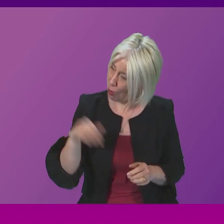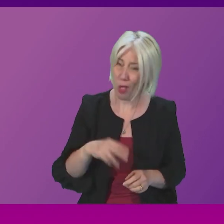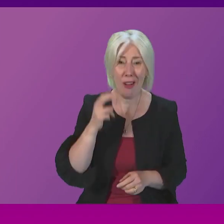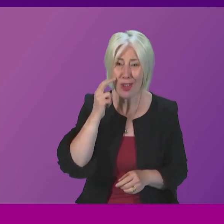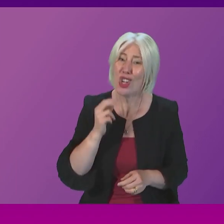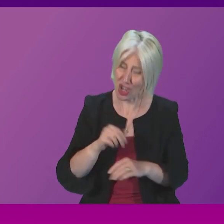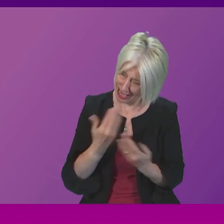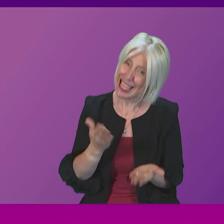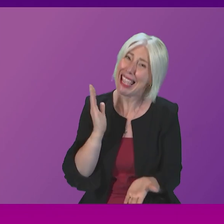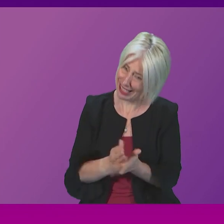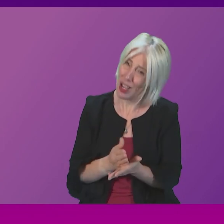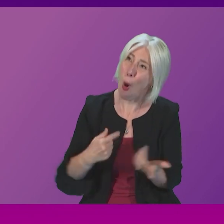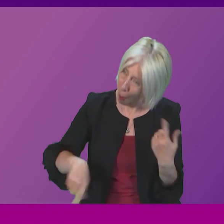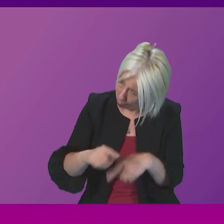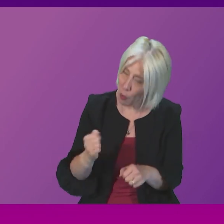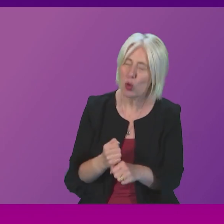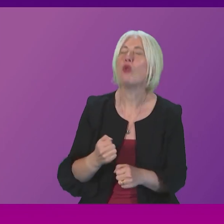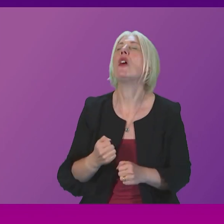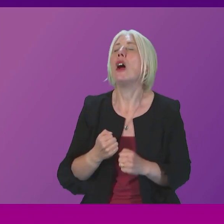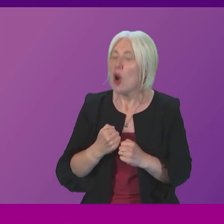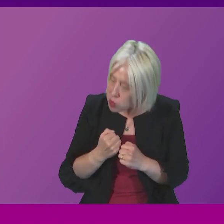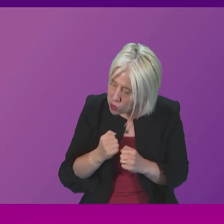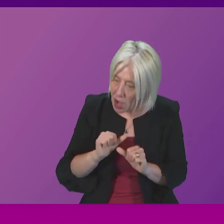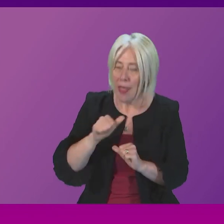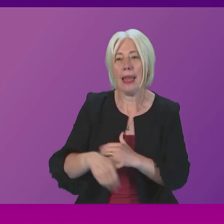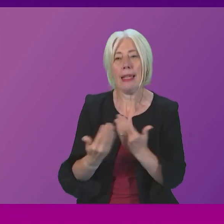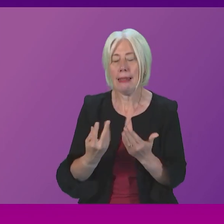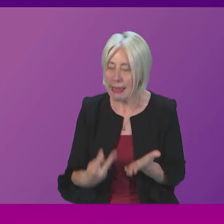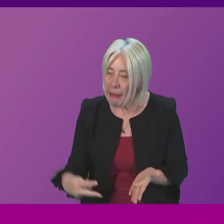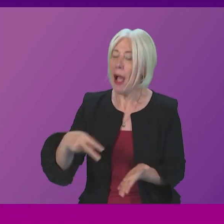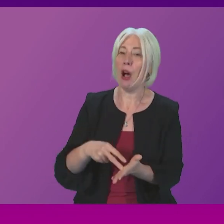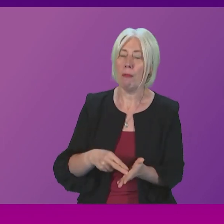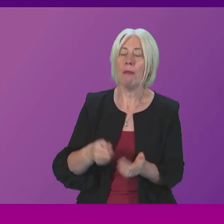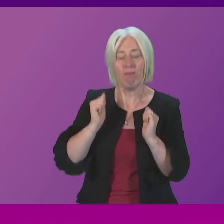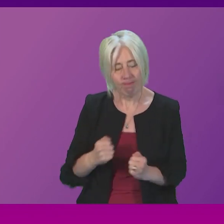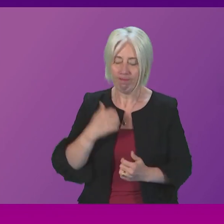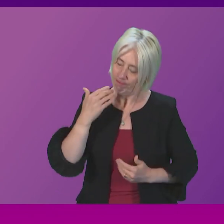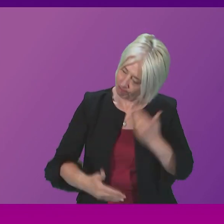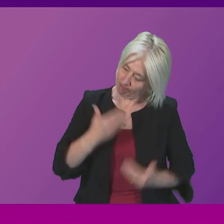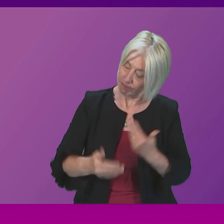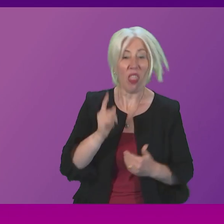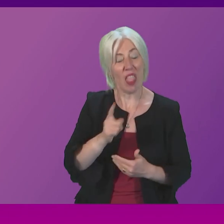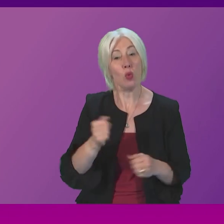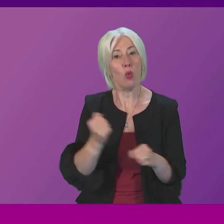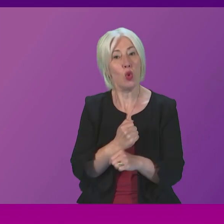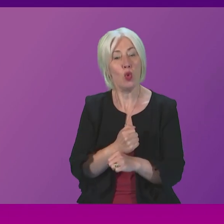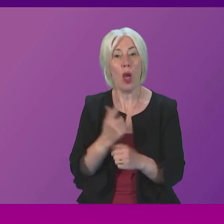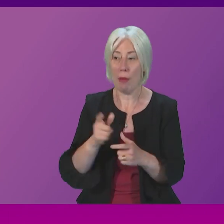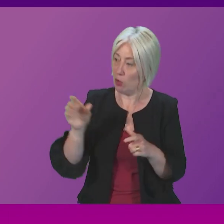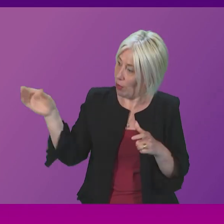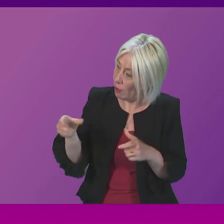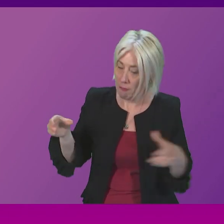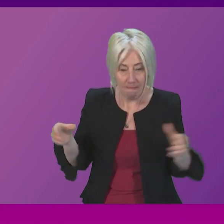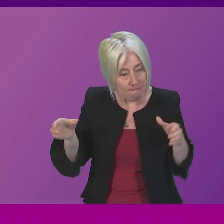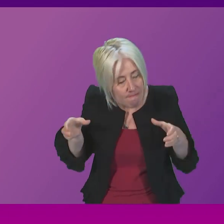We all do. But you get up the next morning and you keep going because that's what we do. And you do that with people, with